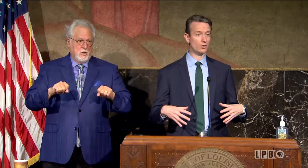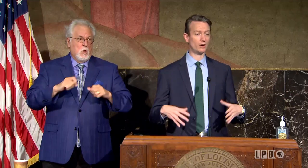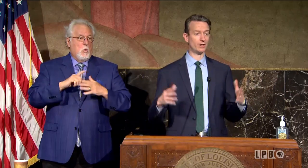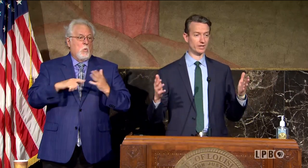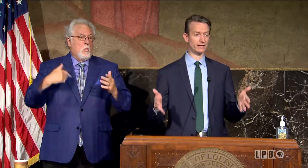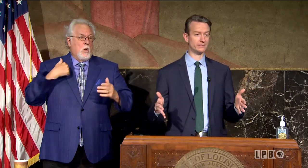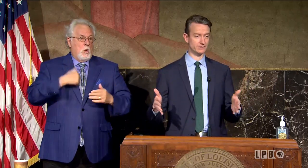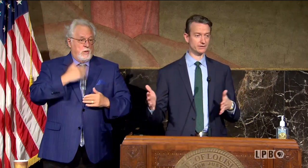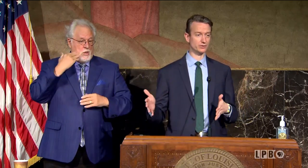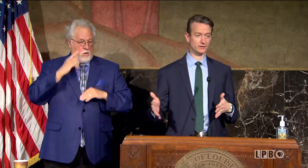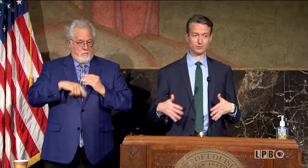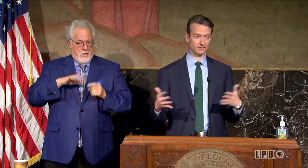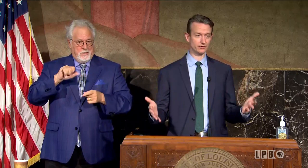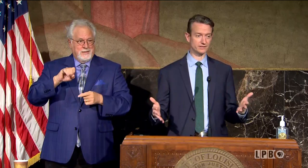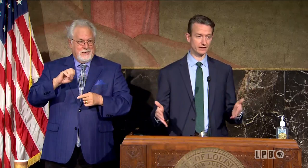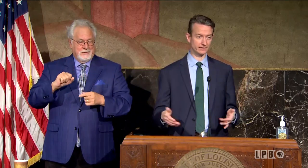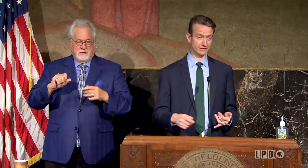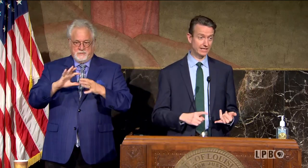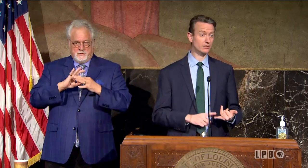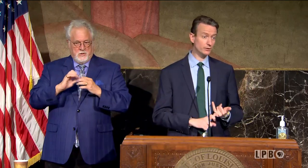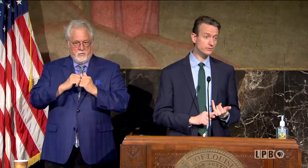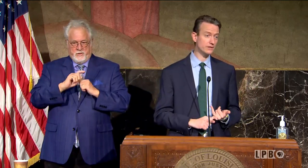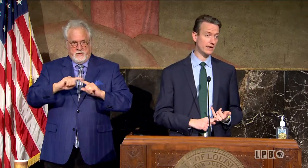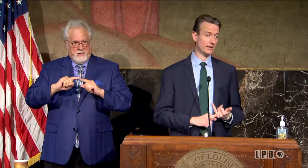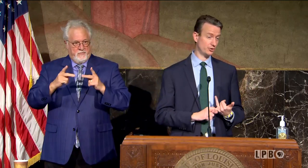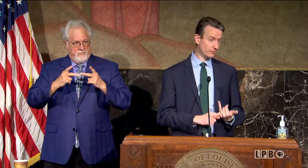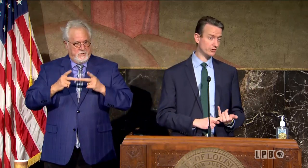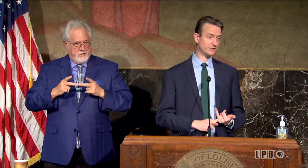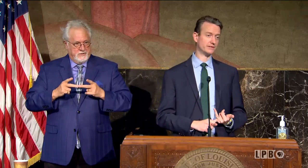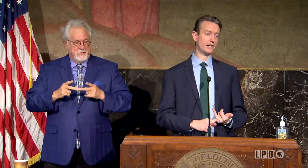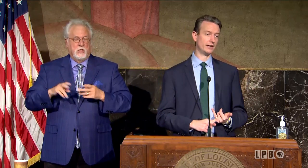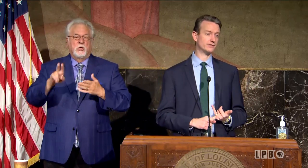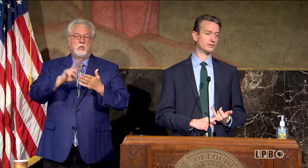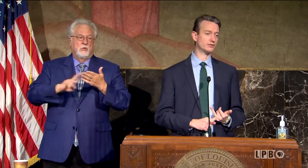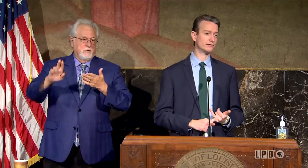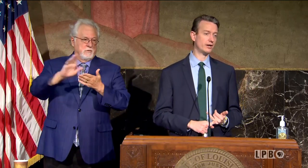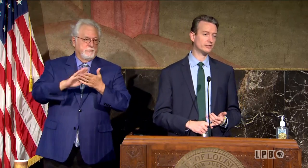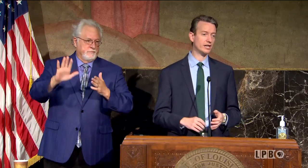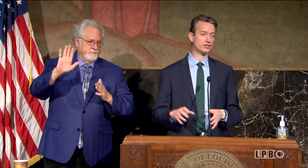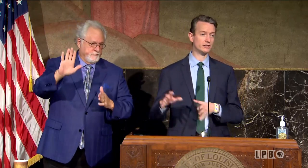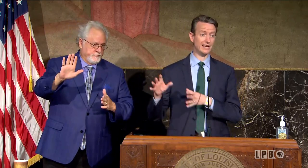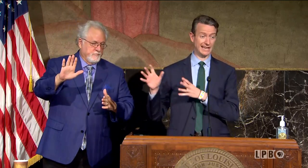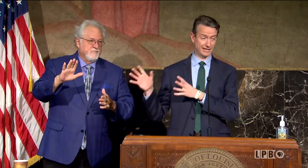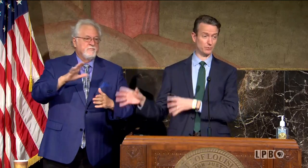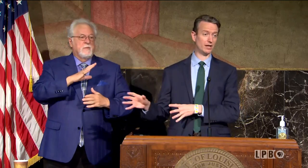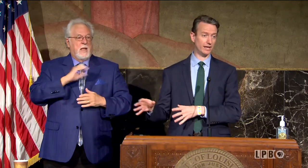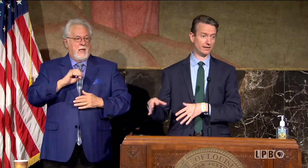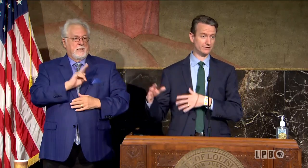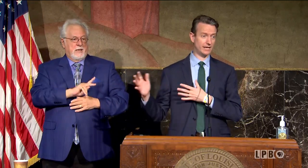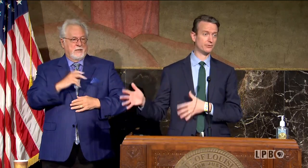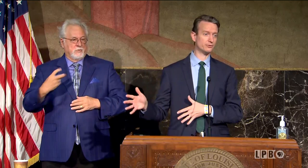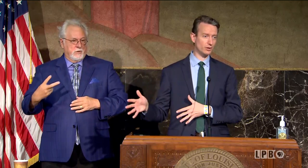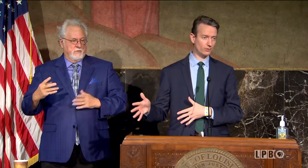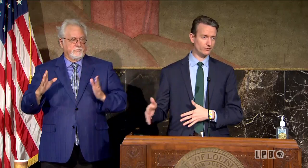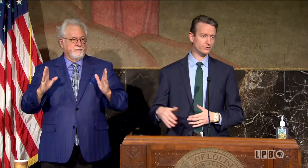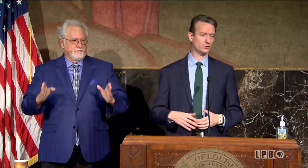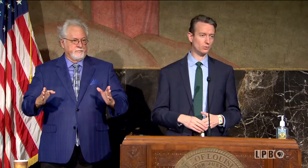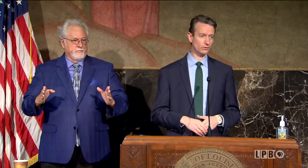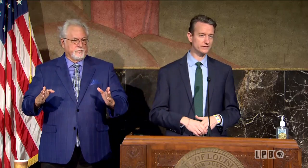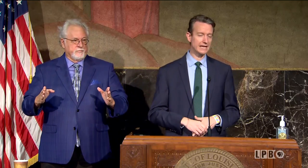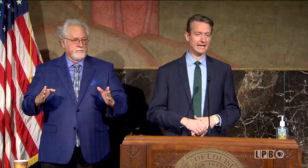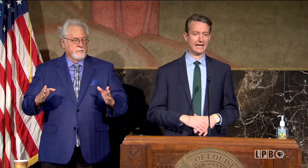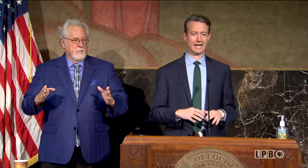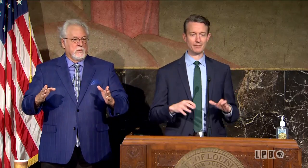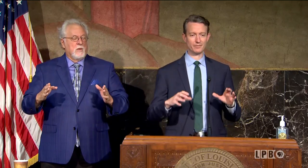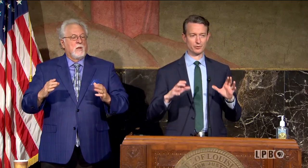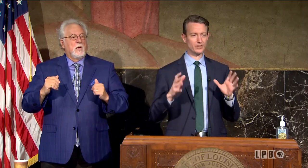we know about cases associated with different settings, and that includes universities and higher institutions of higher education, as well as K through 12